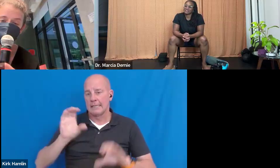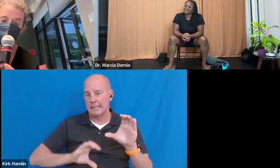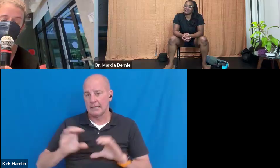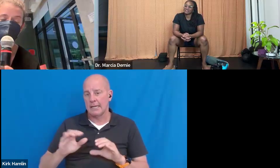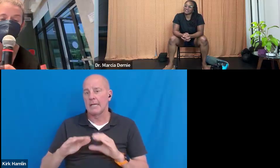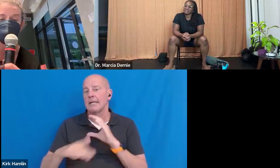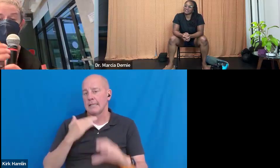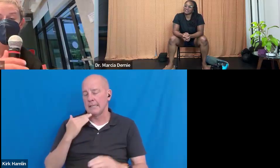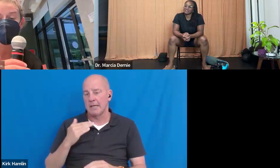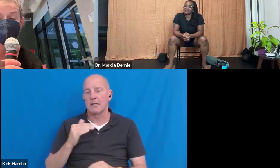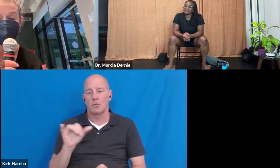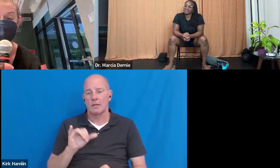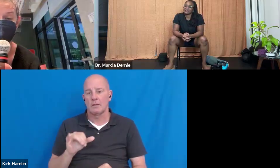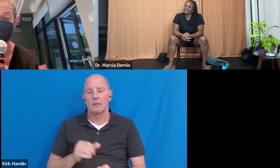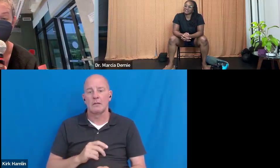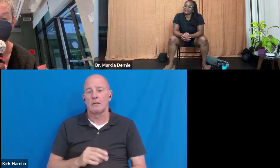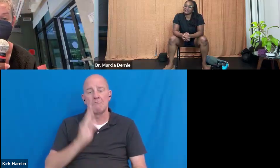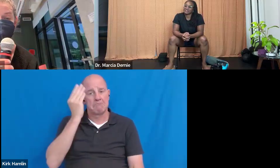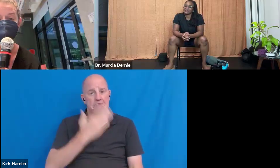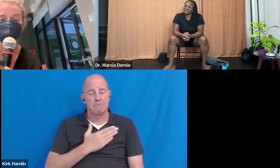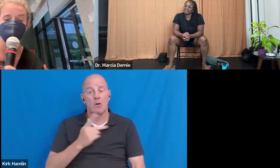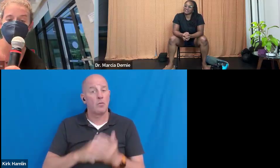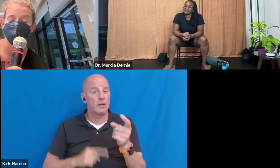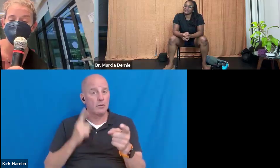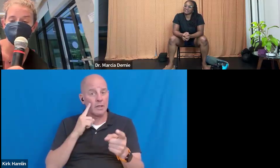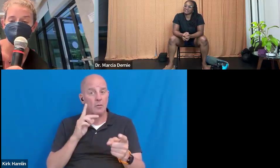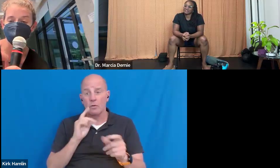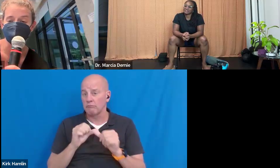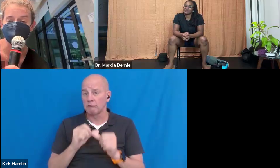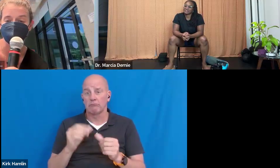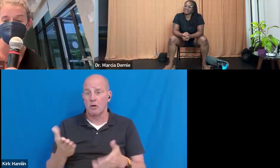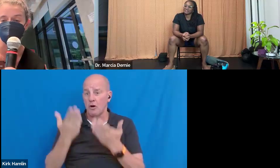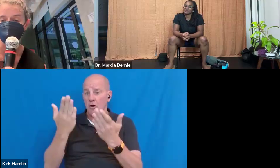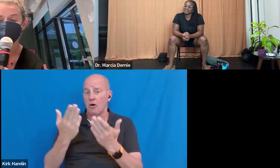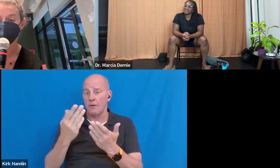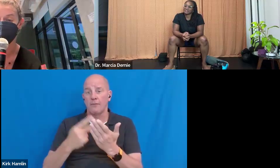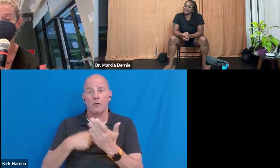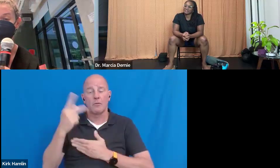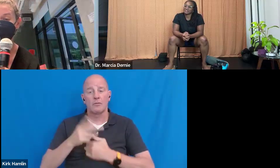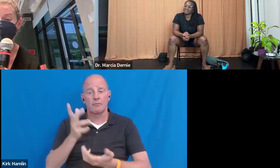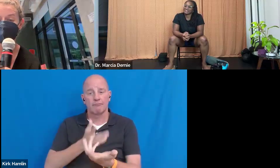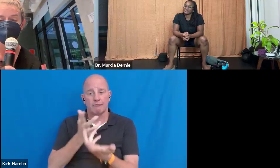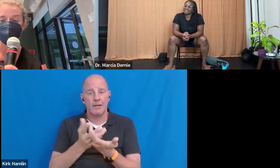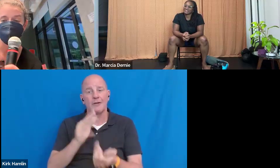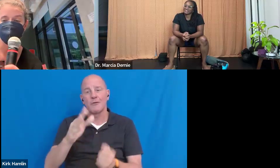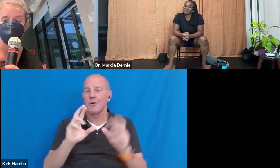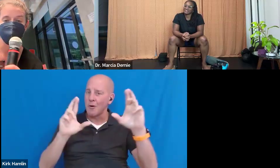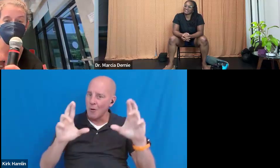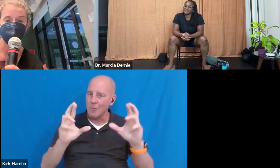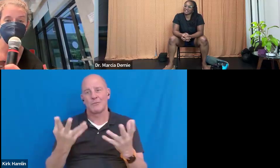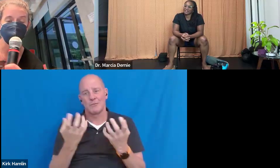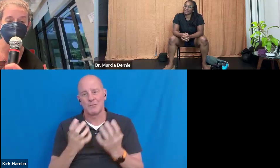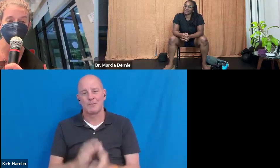what you think so we can keep offering programs that meet you what you're looking for and hoping for.